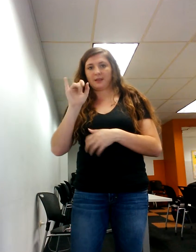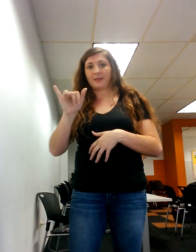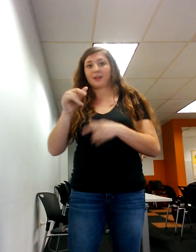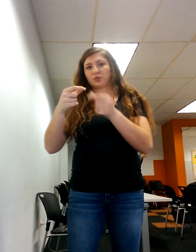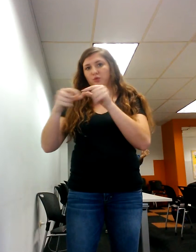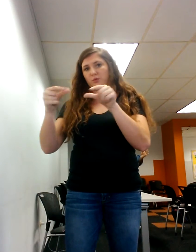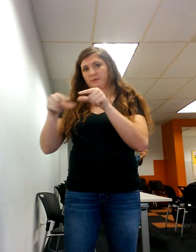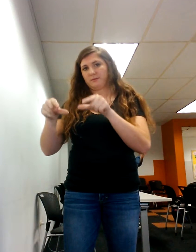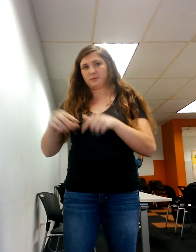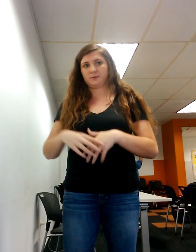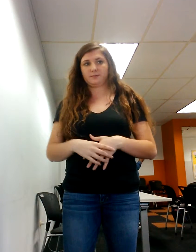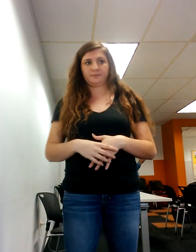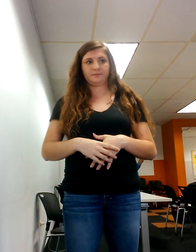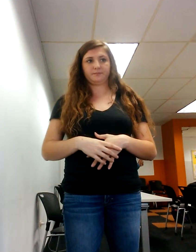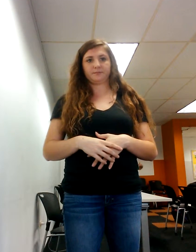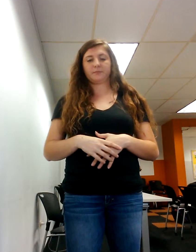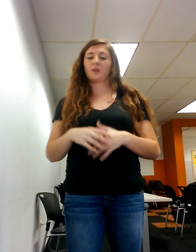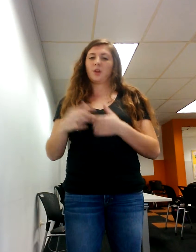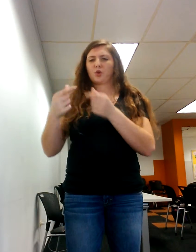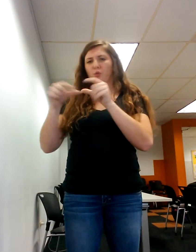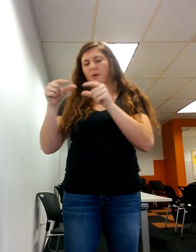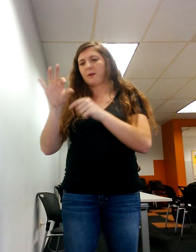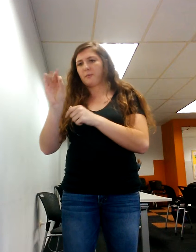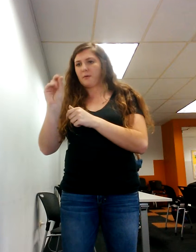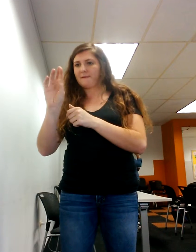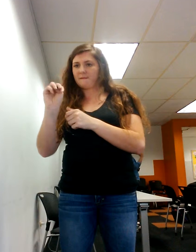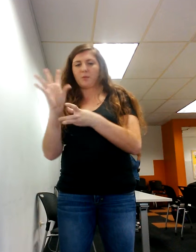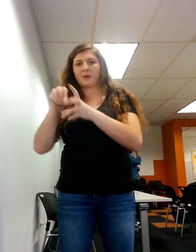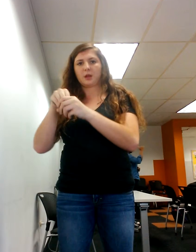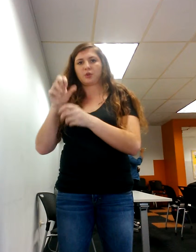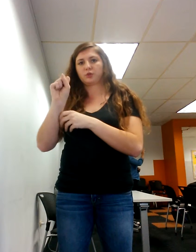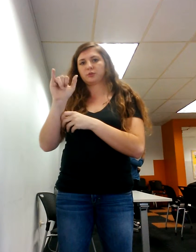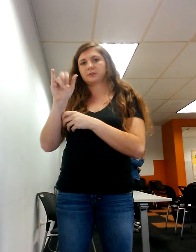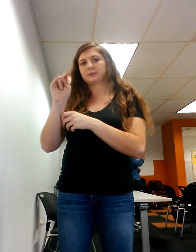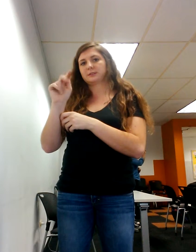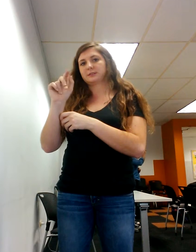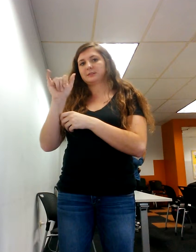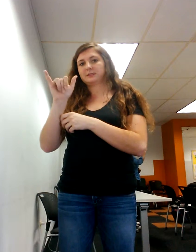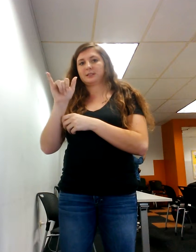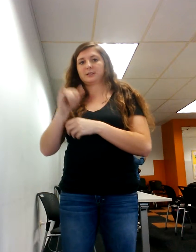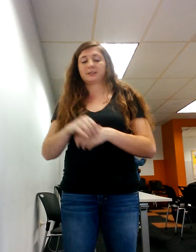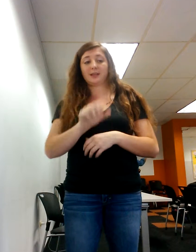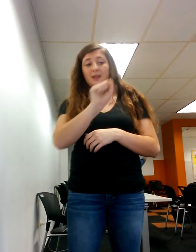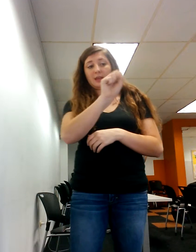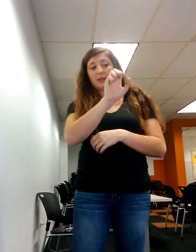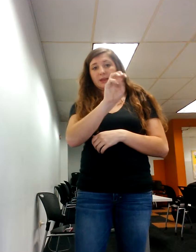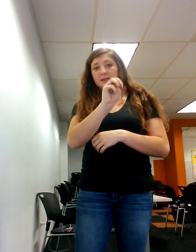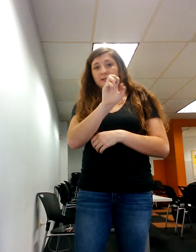Grammar. Form or grammar. Syntax. Semantics, meaning. Okay? So now I'm